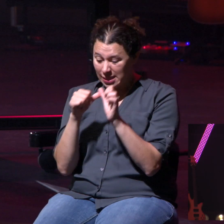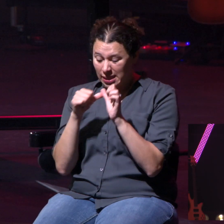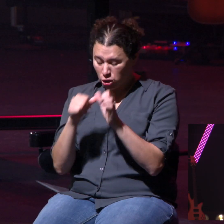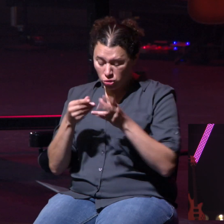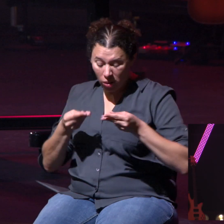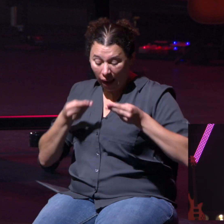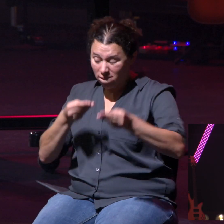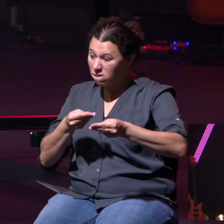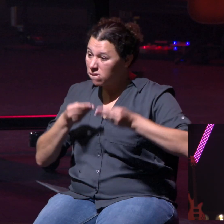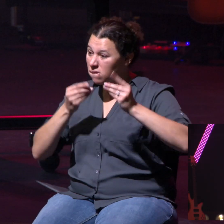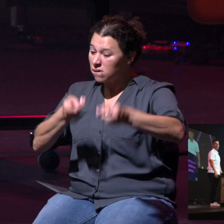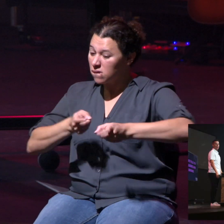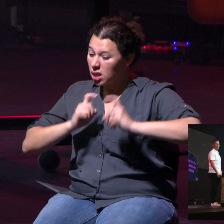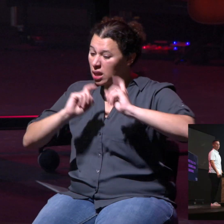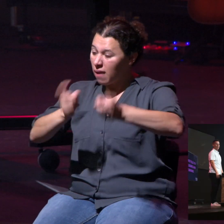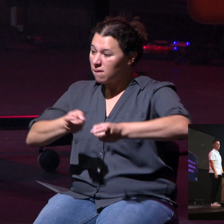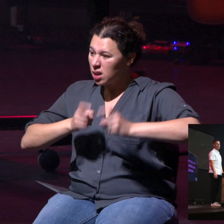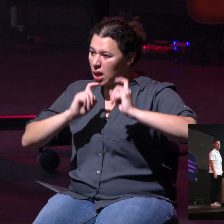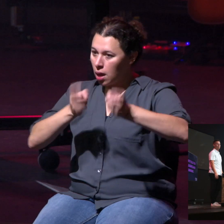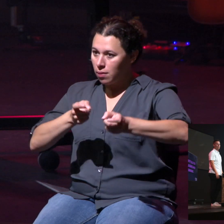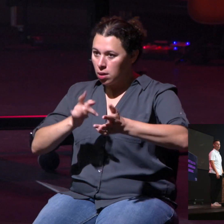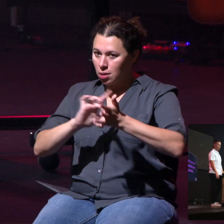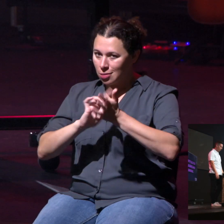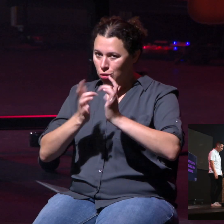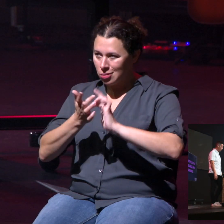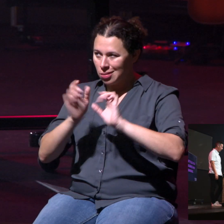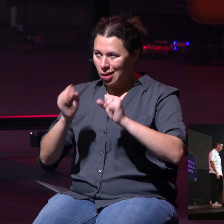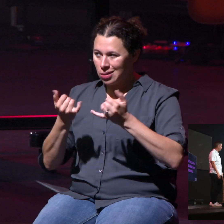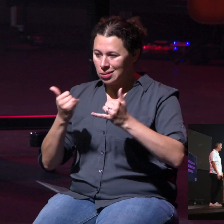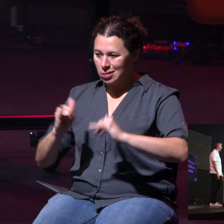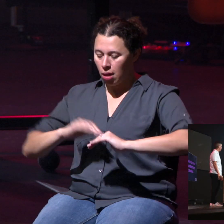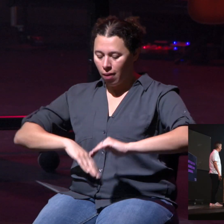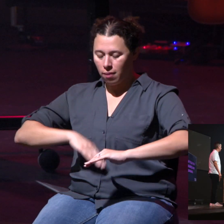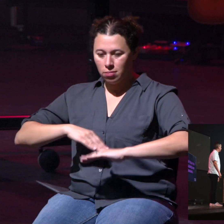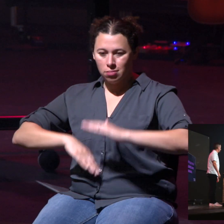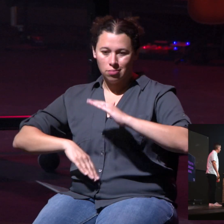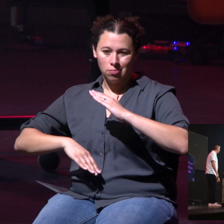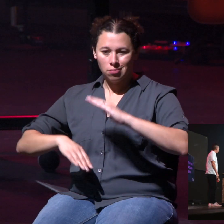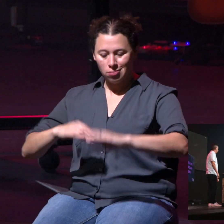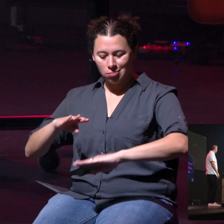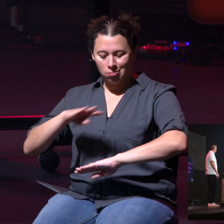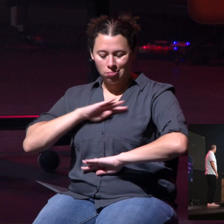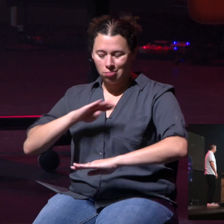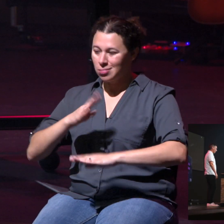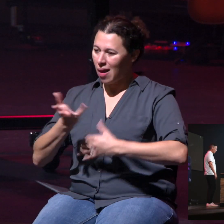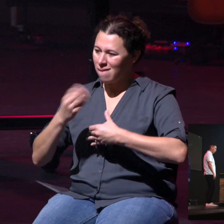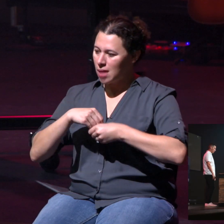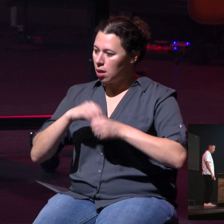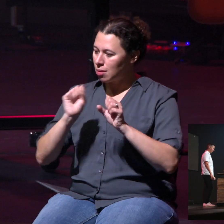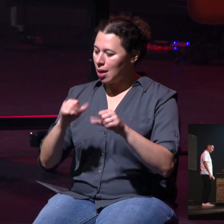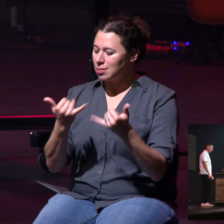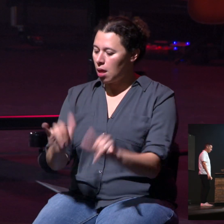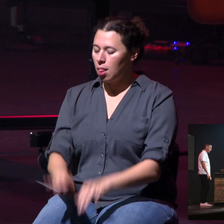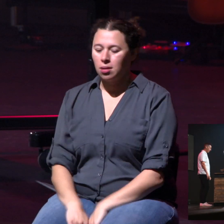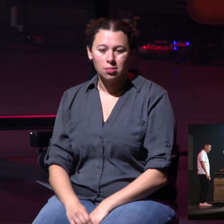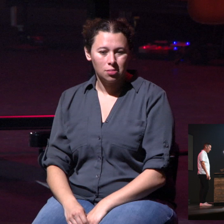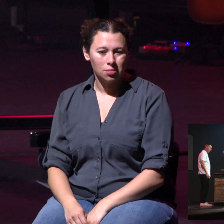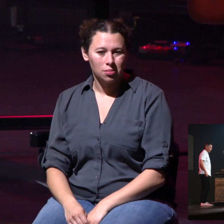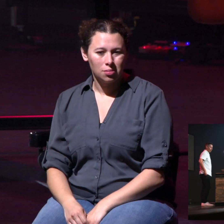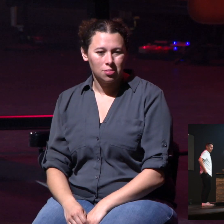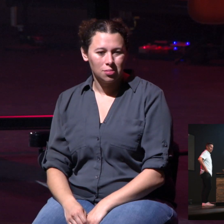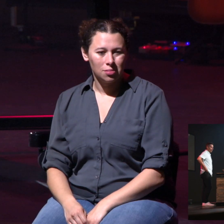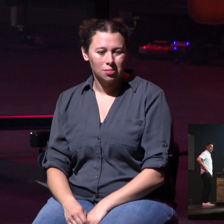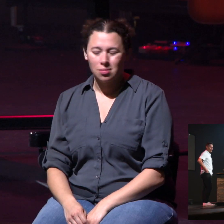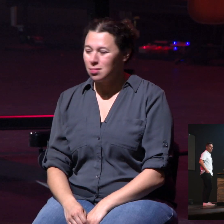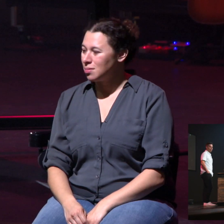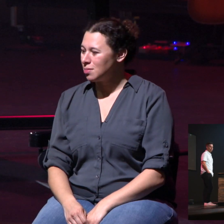their emptiness. And all of them ate. All of them were satisfied, and there was leftovers as well.